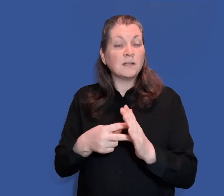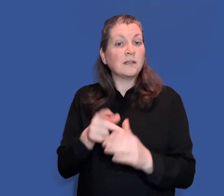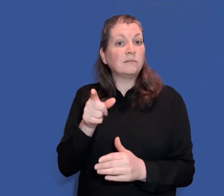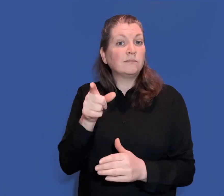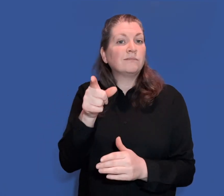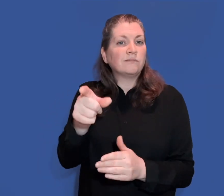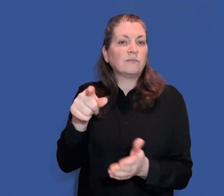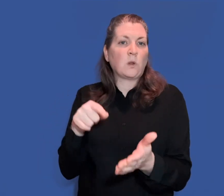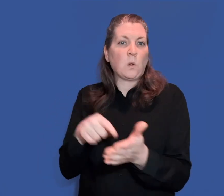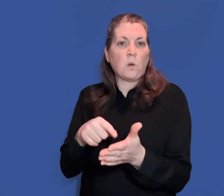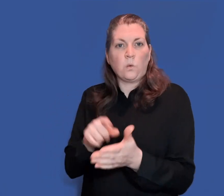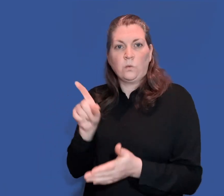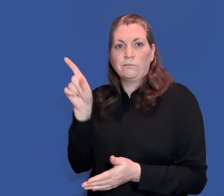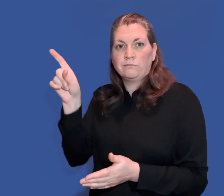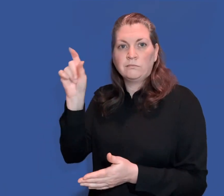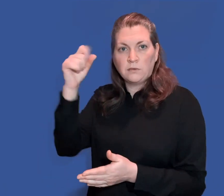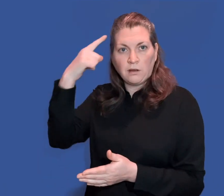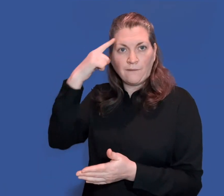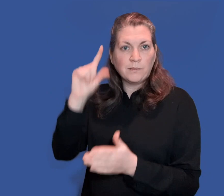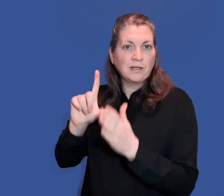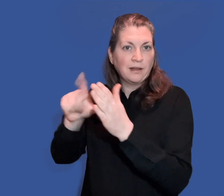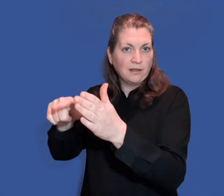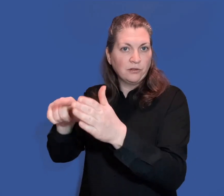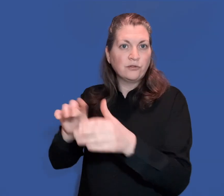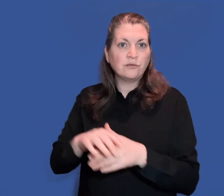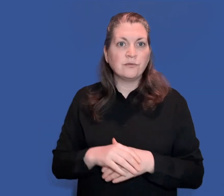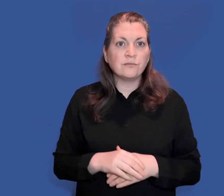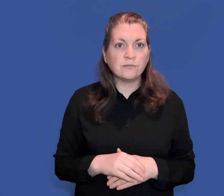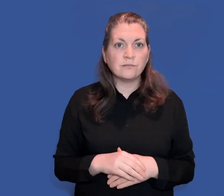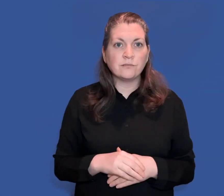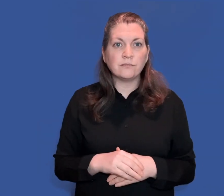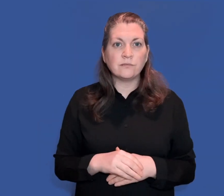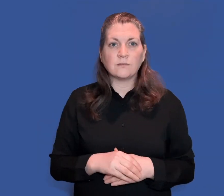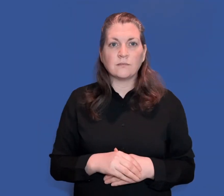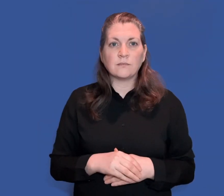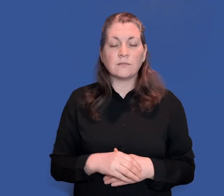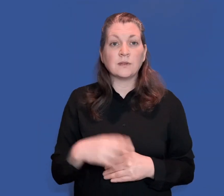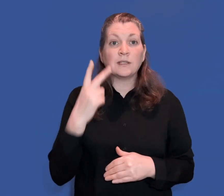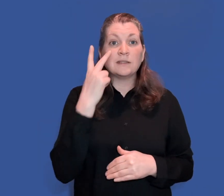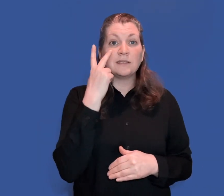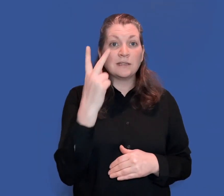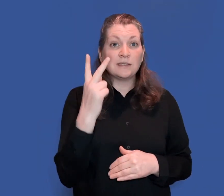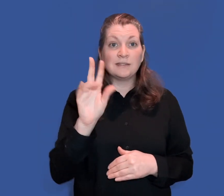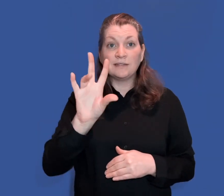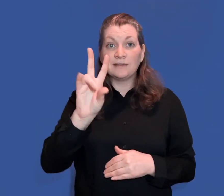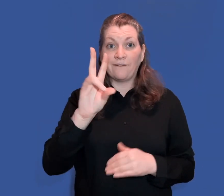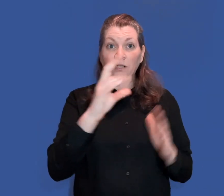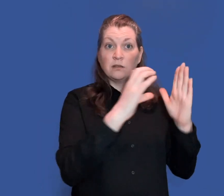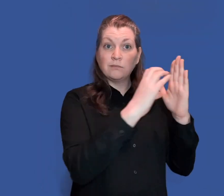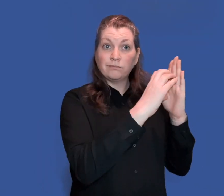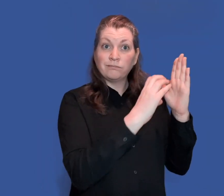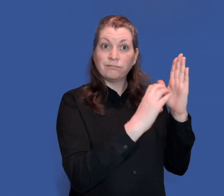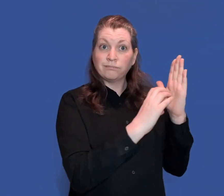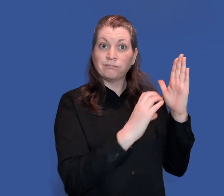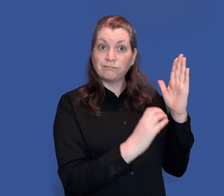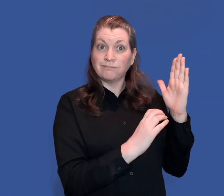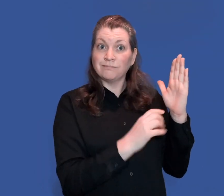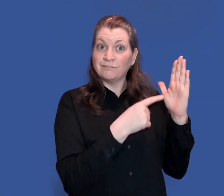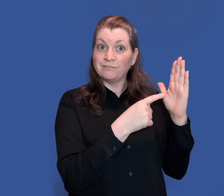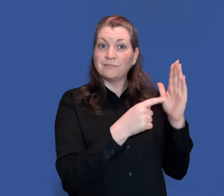And the third method is the issuance of temporary notes authorized in such accordance with the provisions as stated in